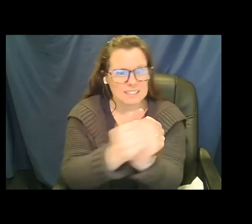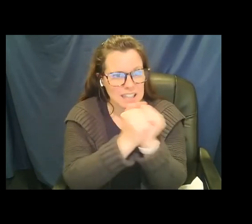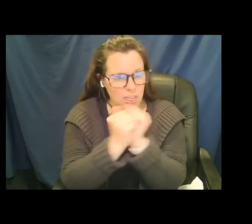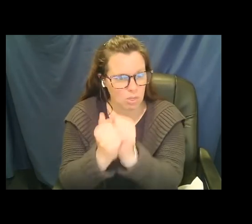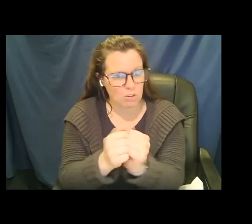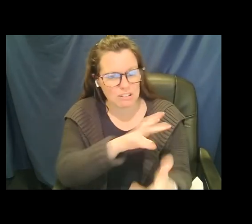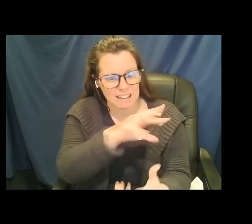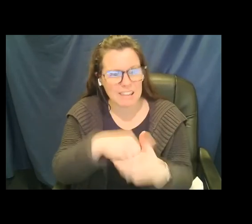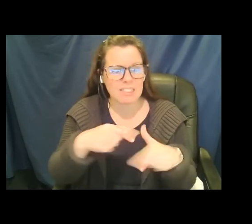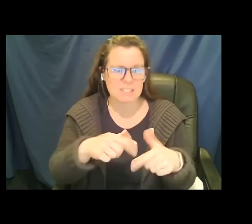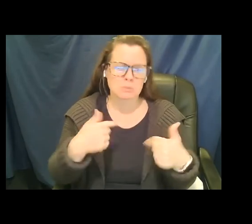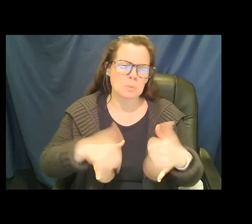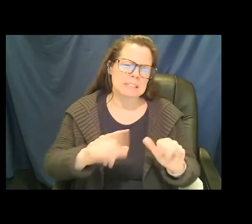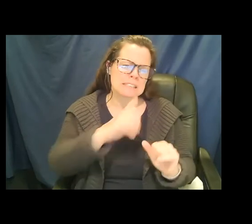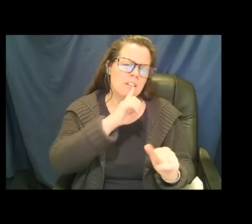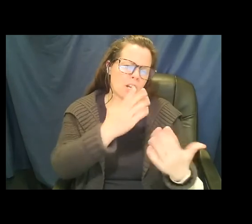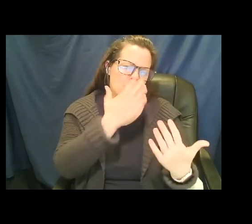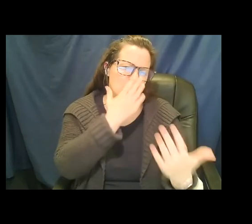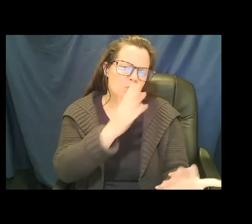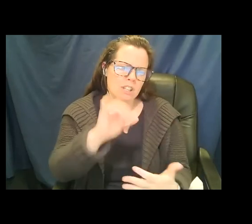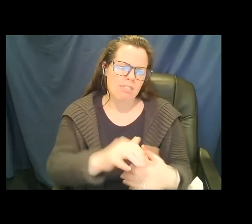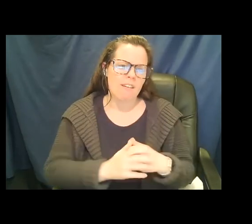we appreciate that. Thank you.